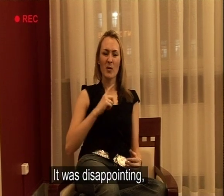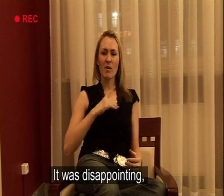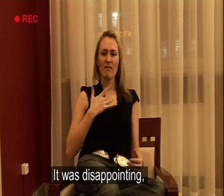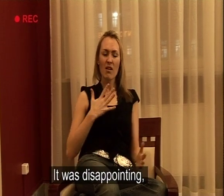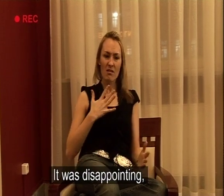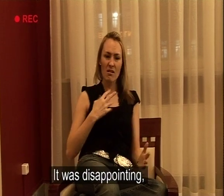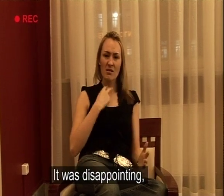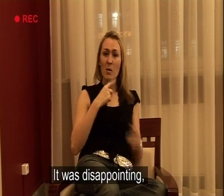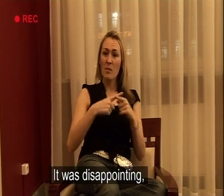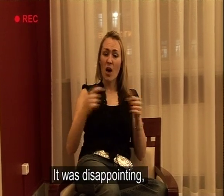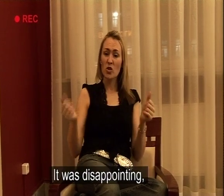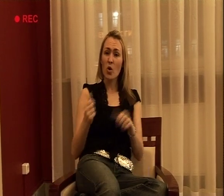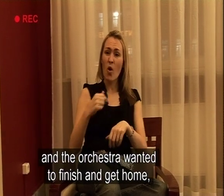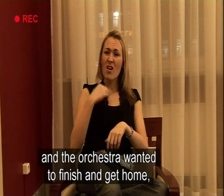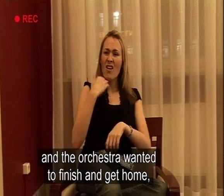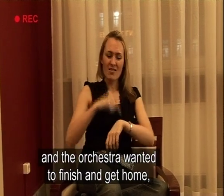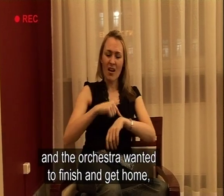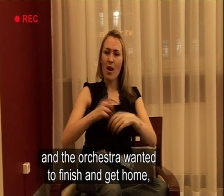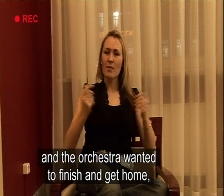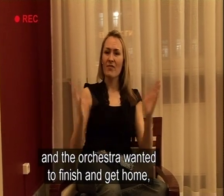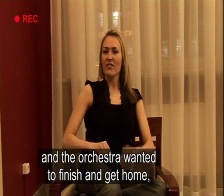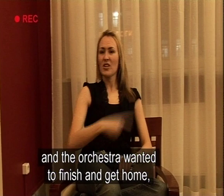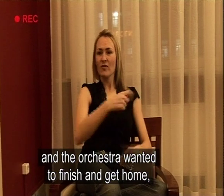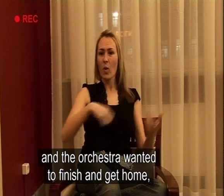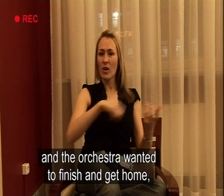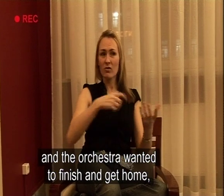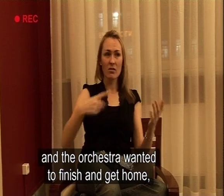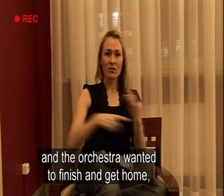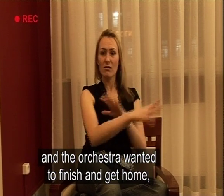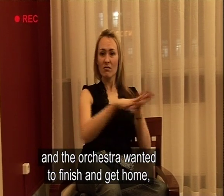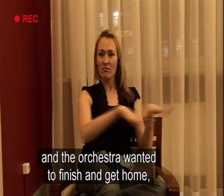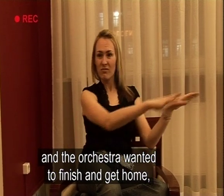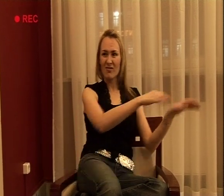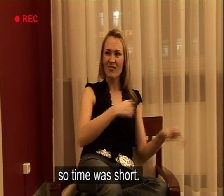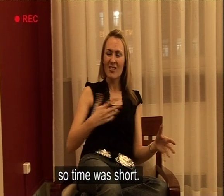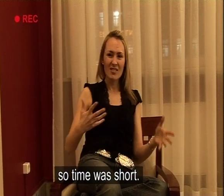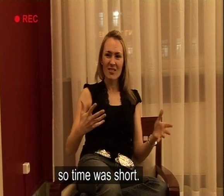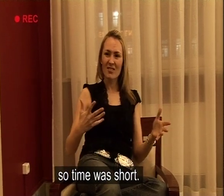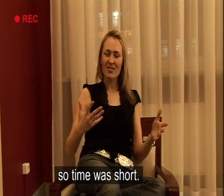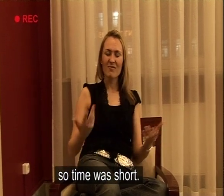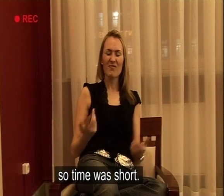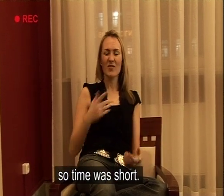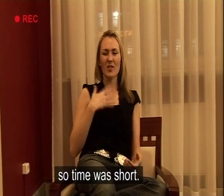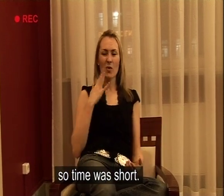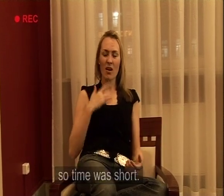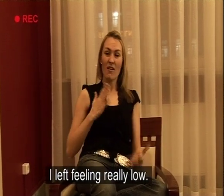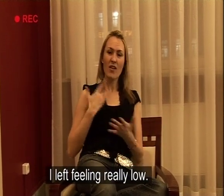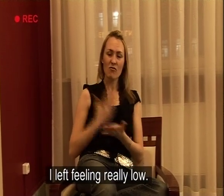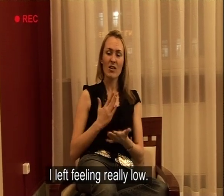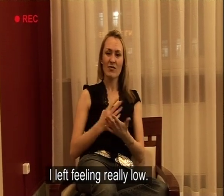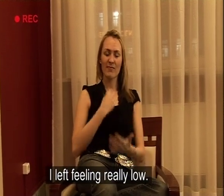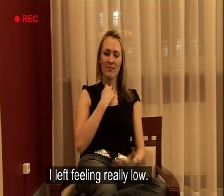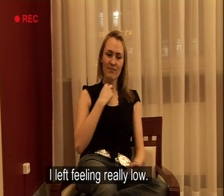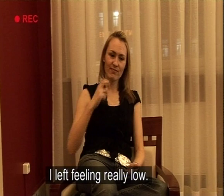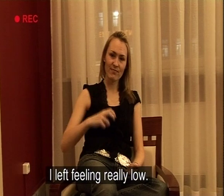there. It was disappointing and the orchestra wanted to finish and get home, though time was short. I